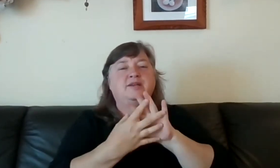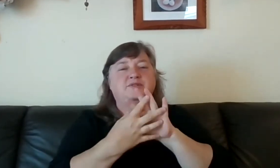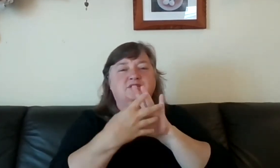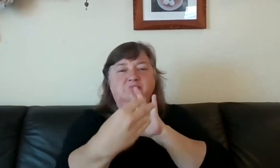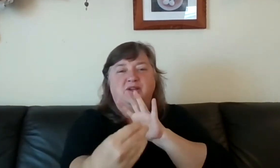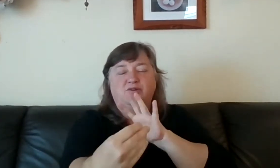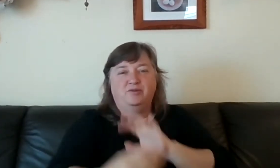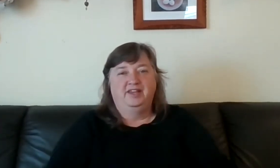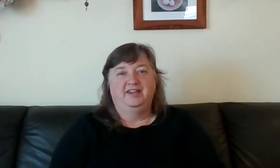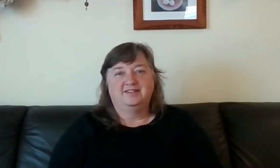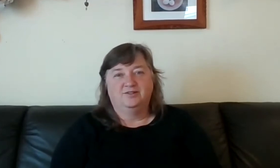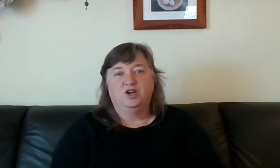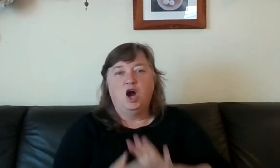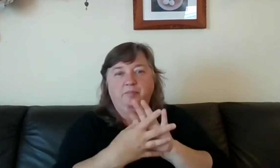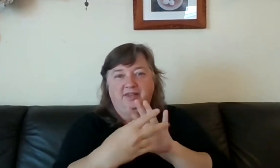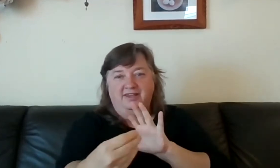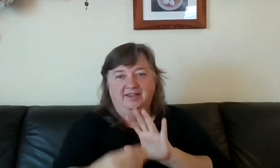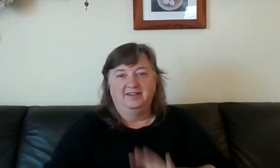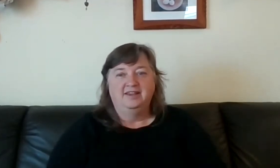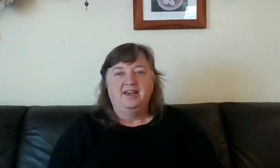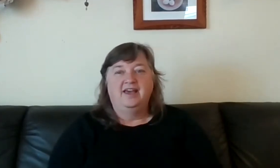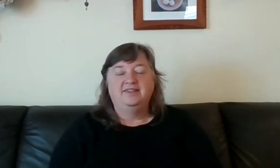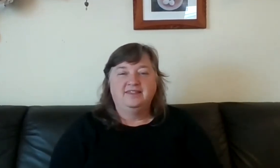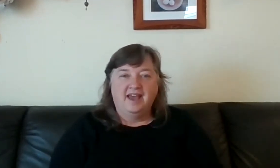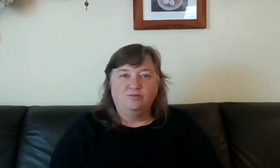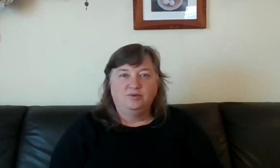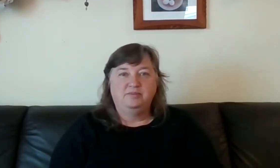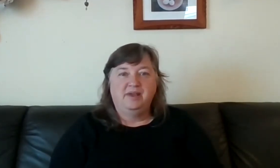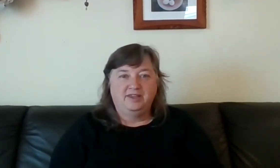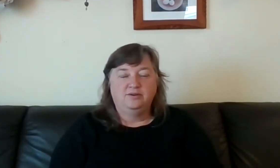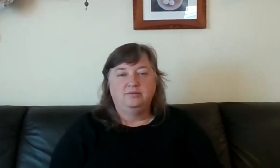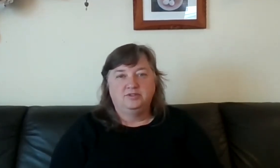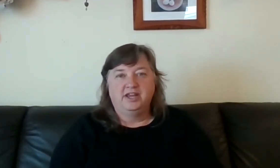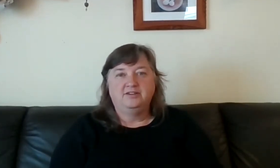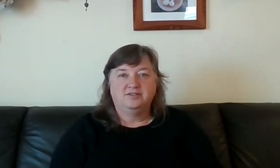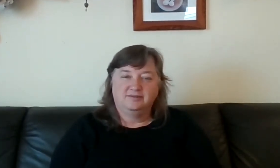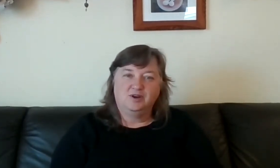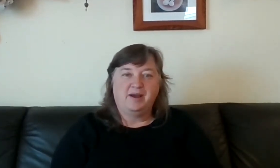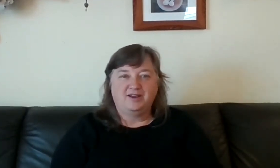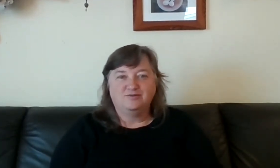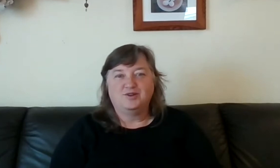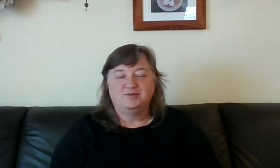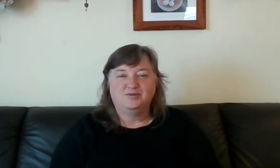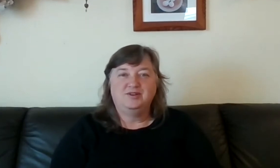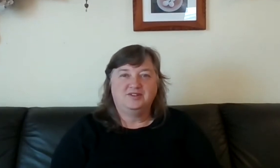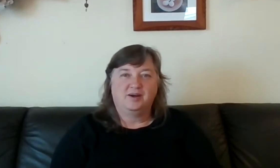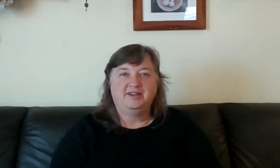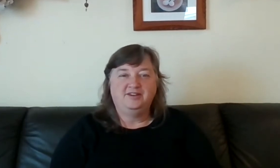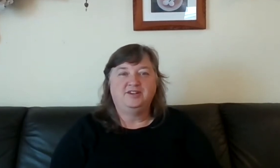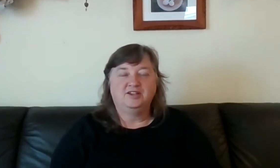up just mirroring it or copying it. And that would make you change, go back and forth between your dominant and your